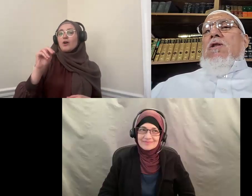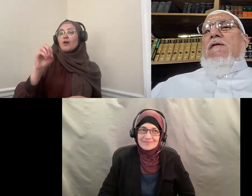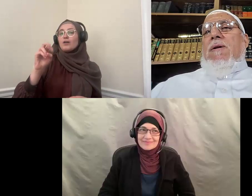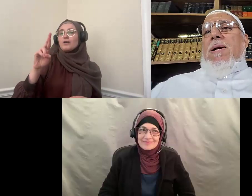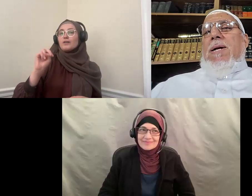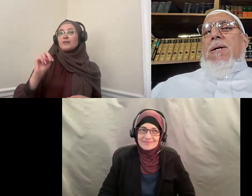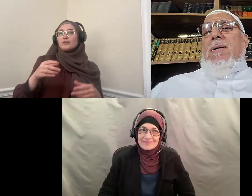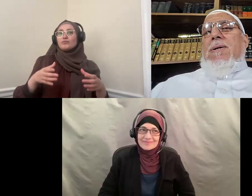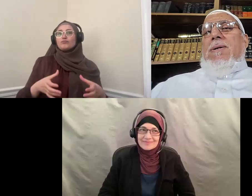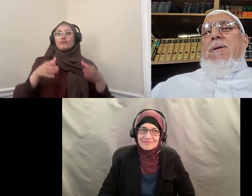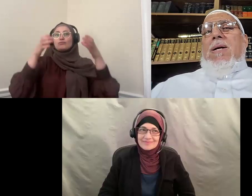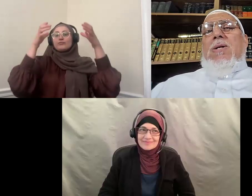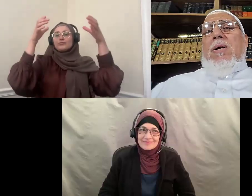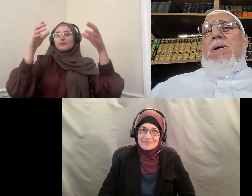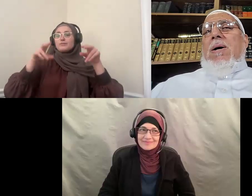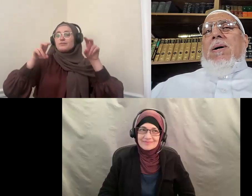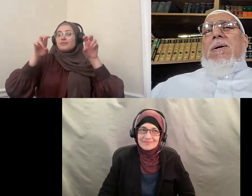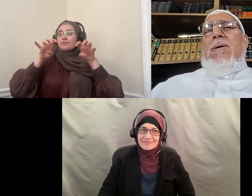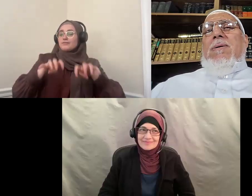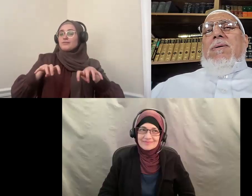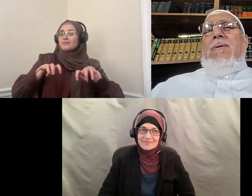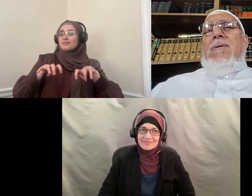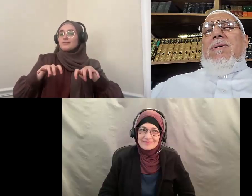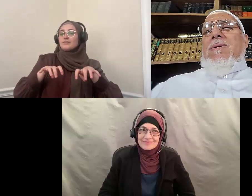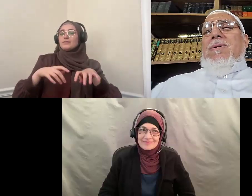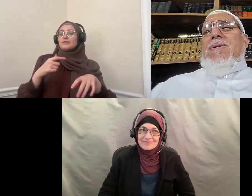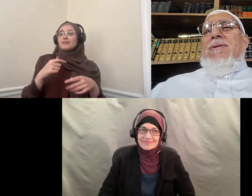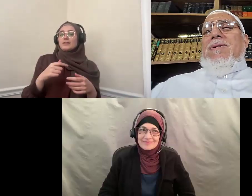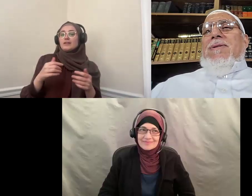powerful sovereign, that is Allah.